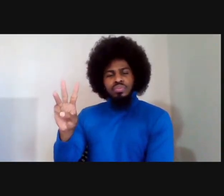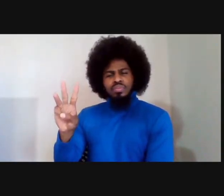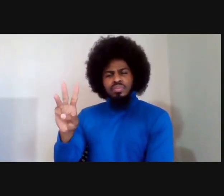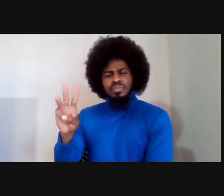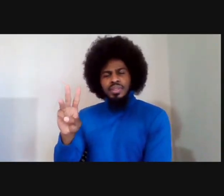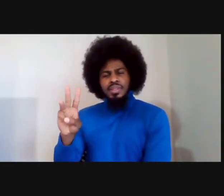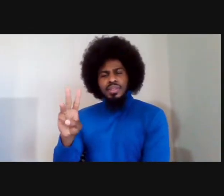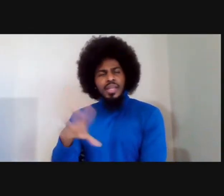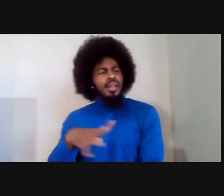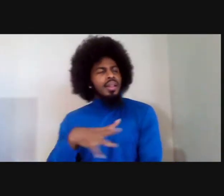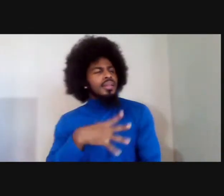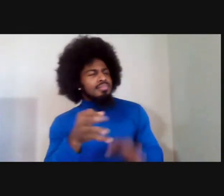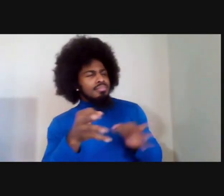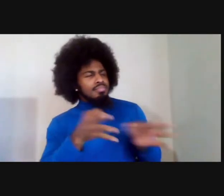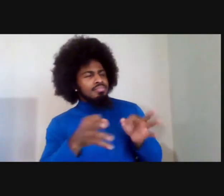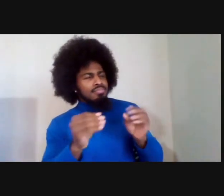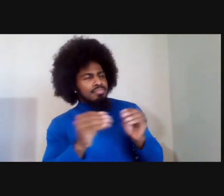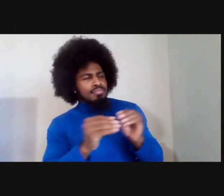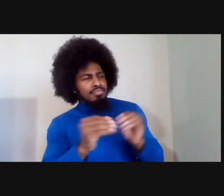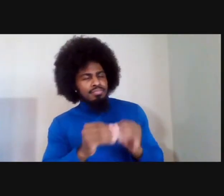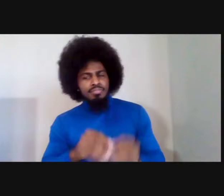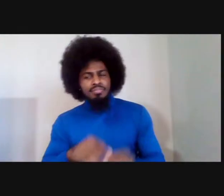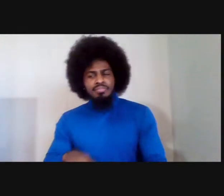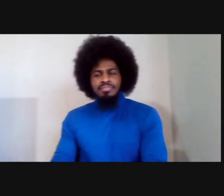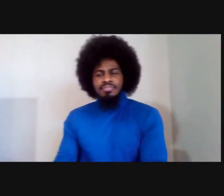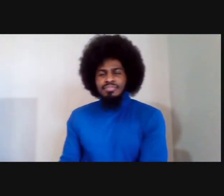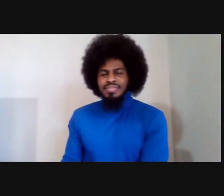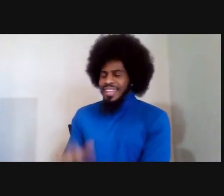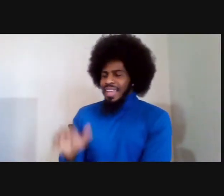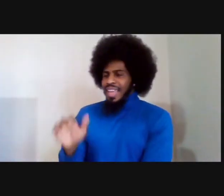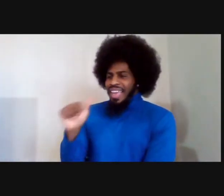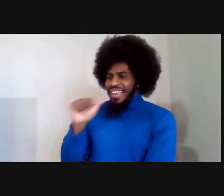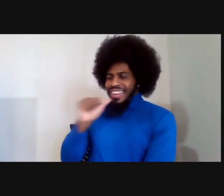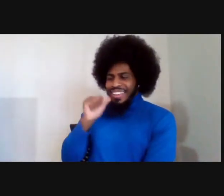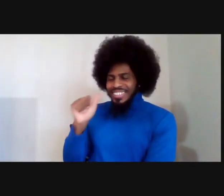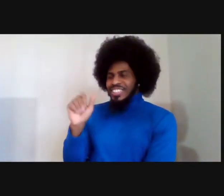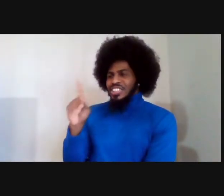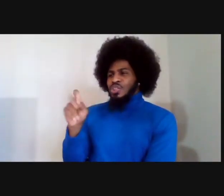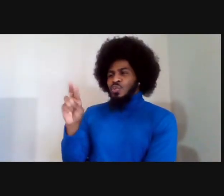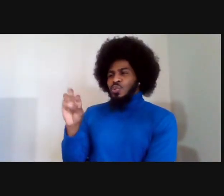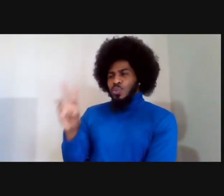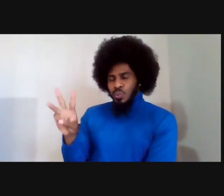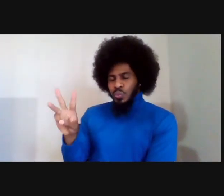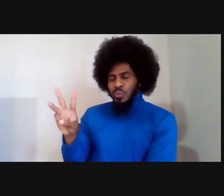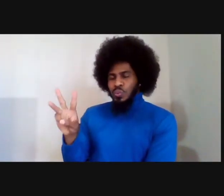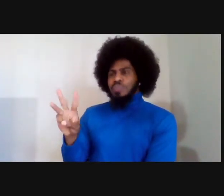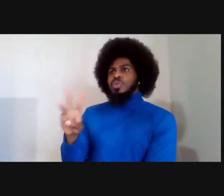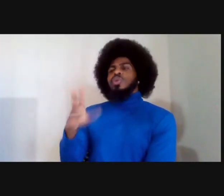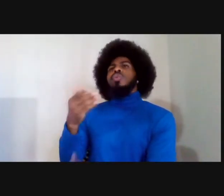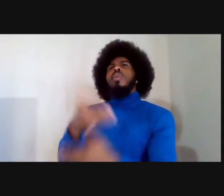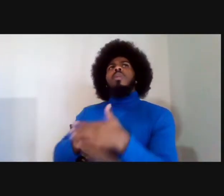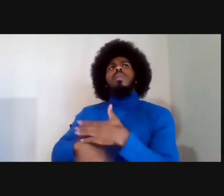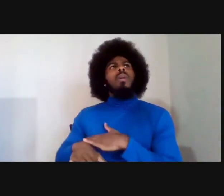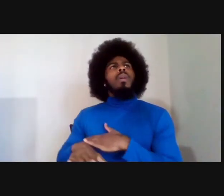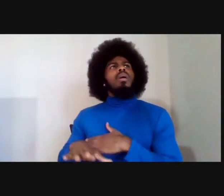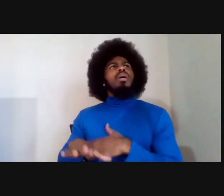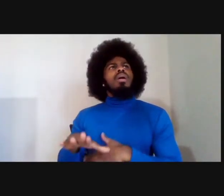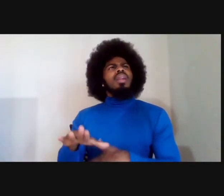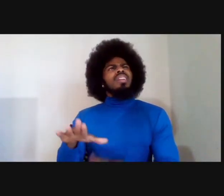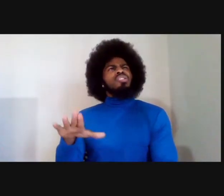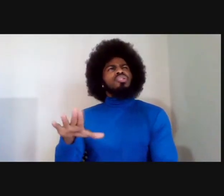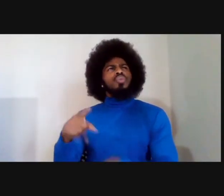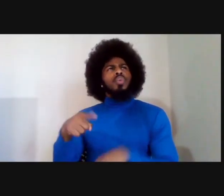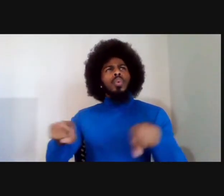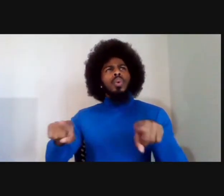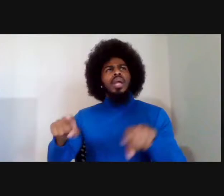about Aunt Drew. Aunt Drew was born during Hurricane Donna, and